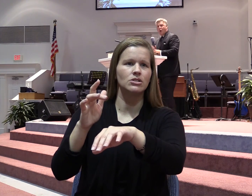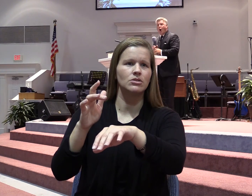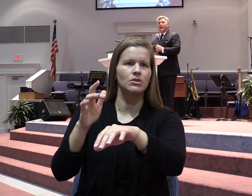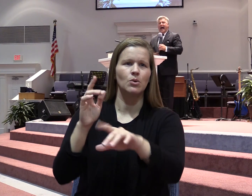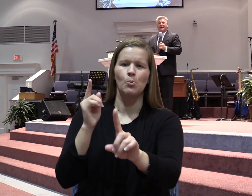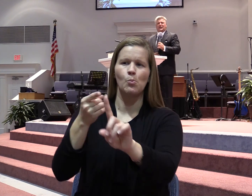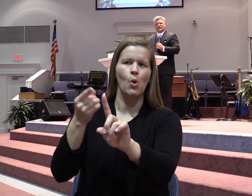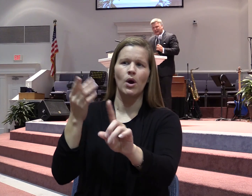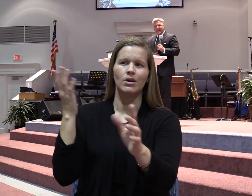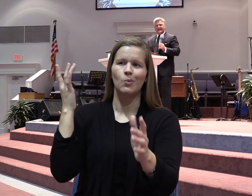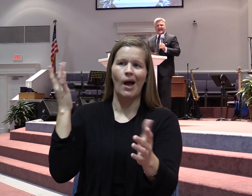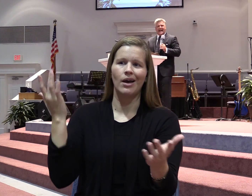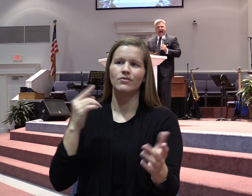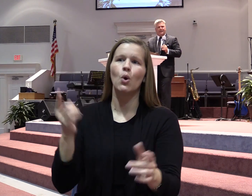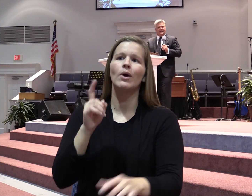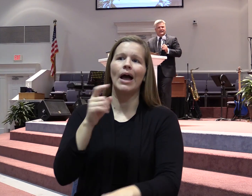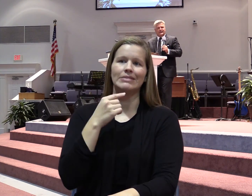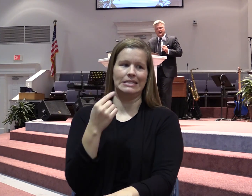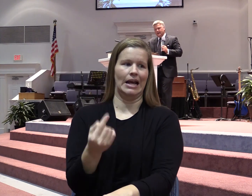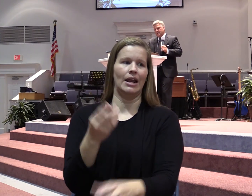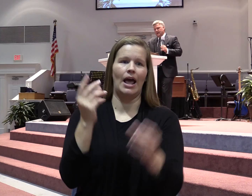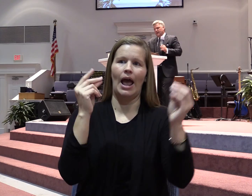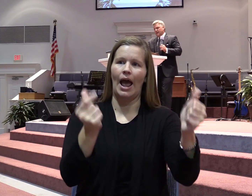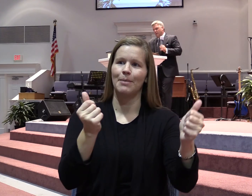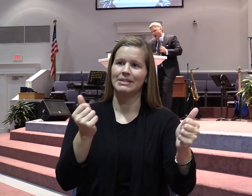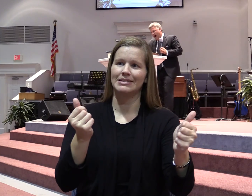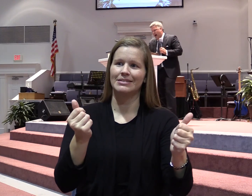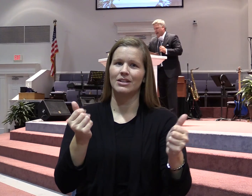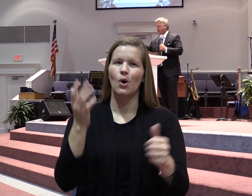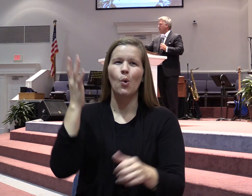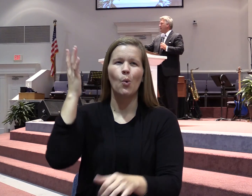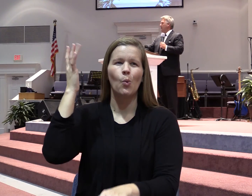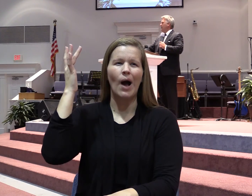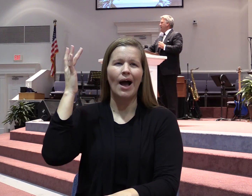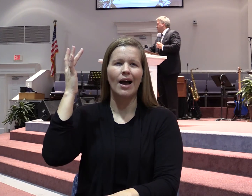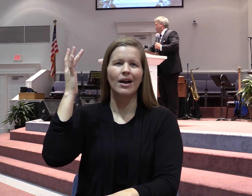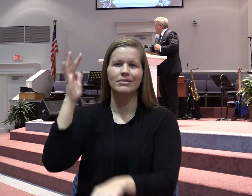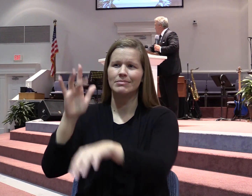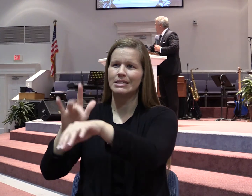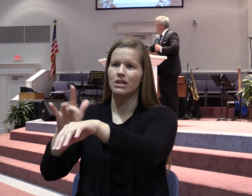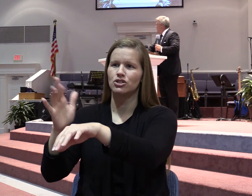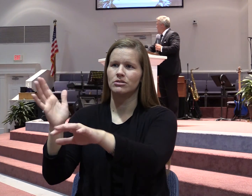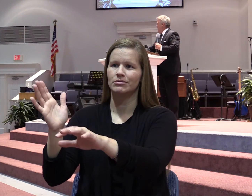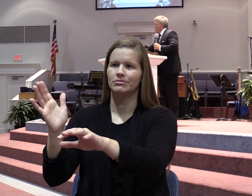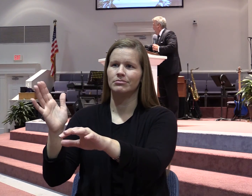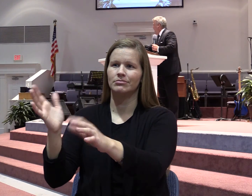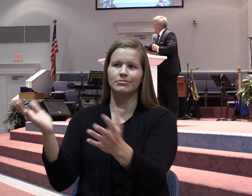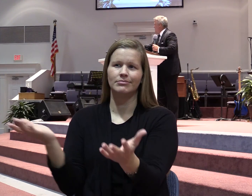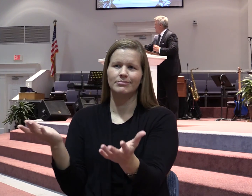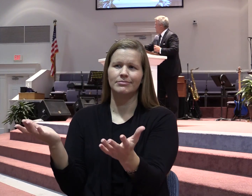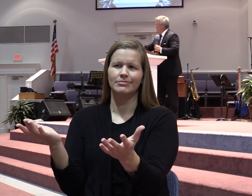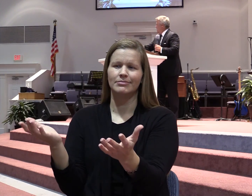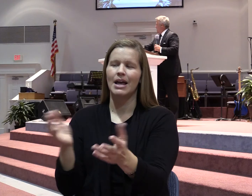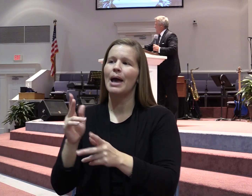If you only have to say it and it happens, why touch them? They brought